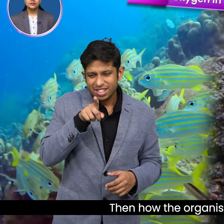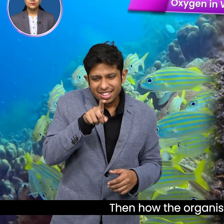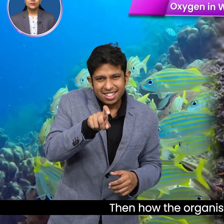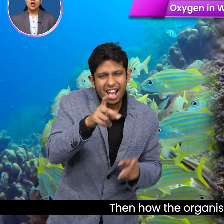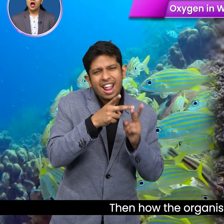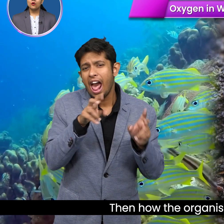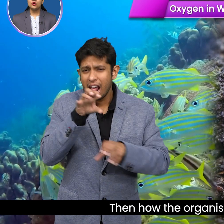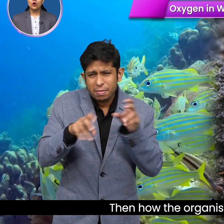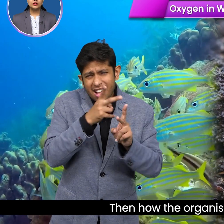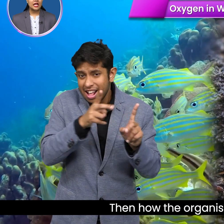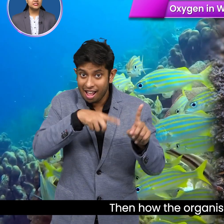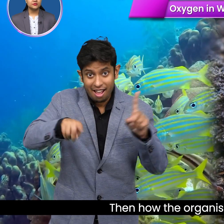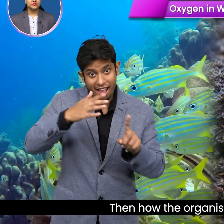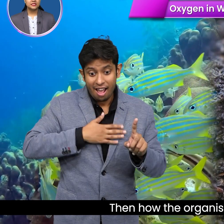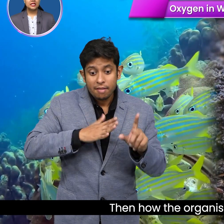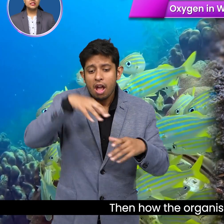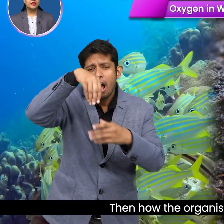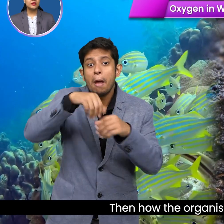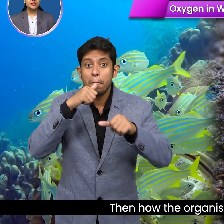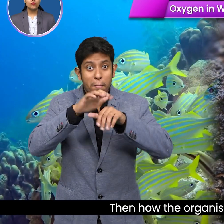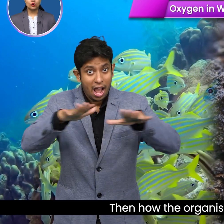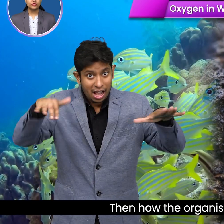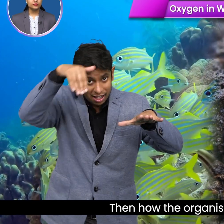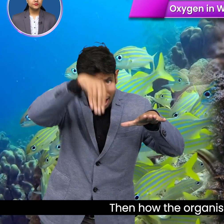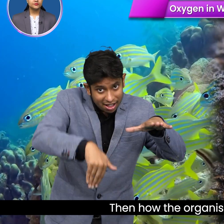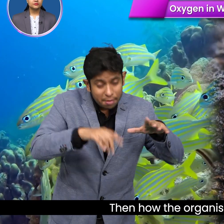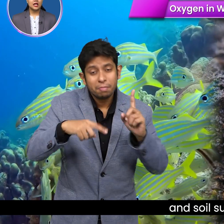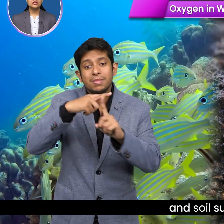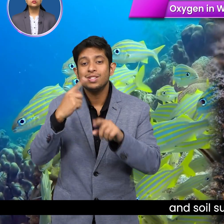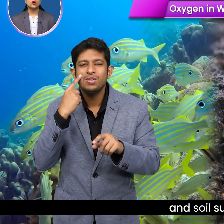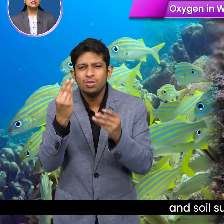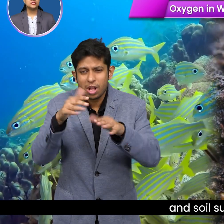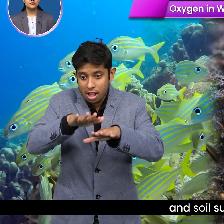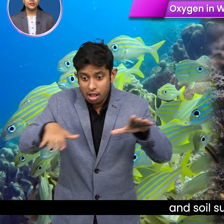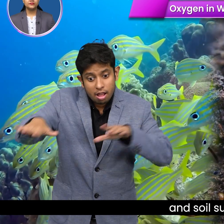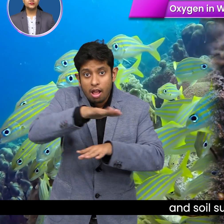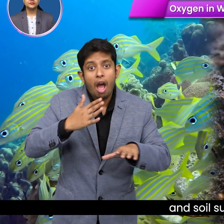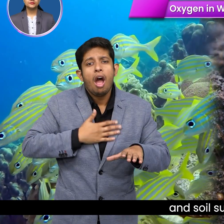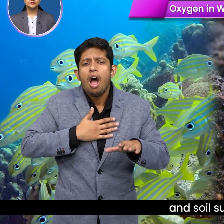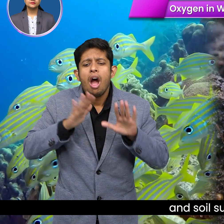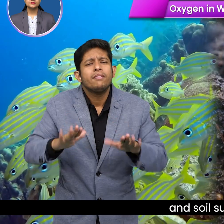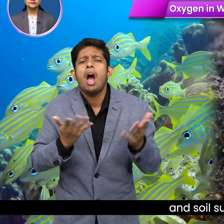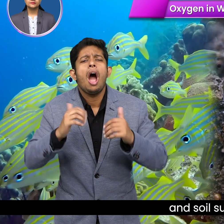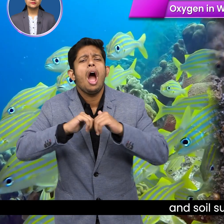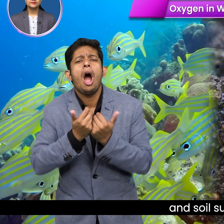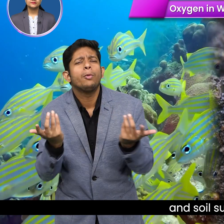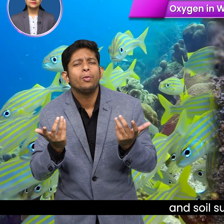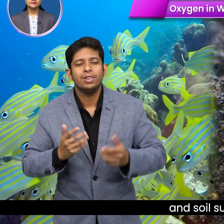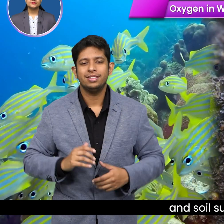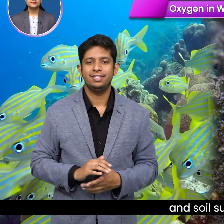Then, how the organisms living in water and soil survive?